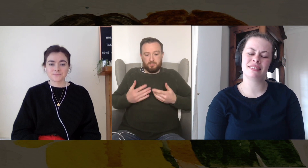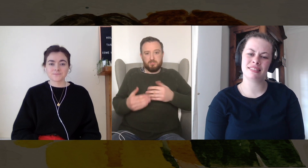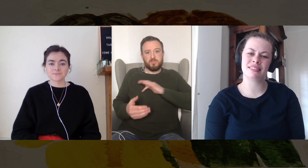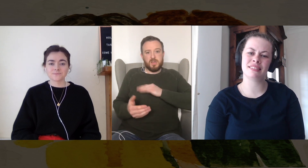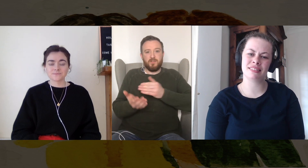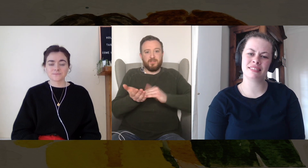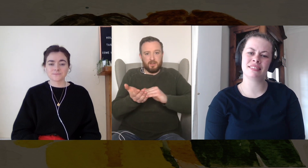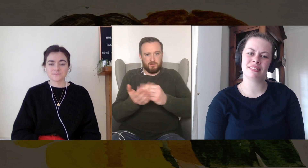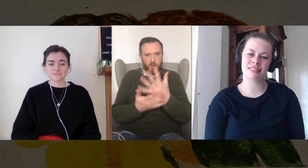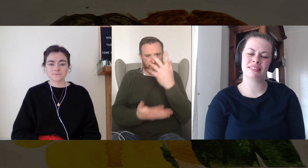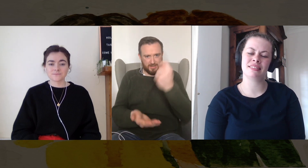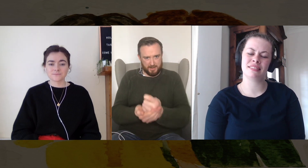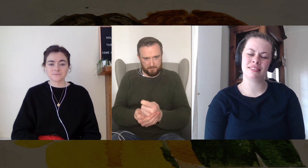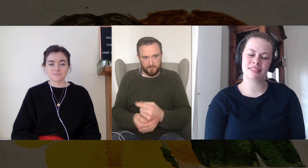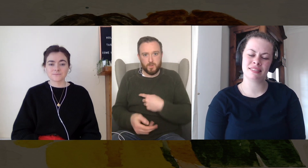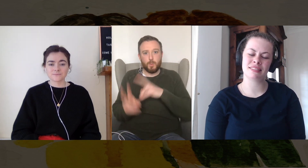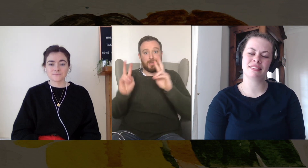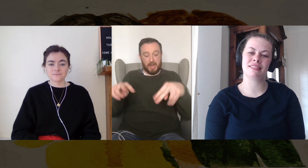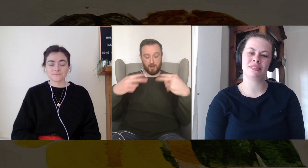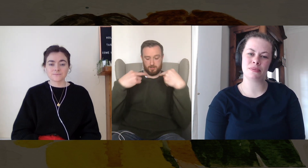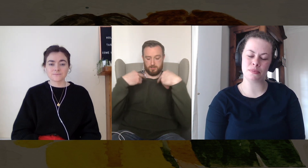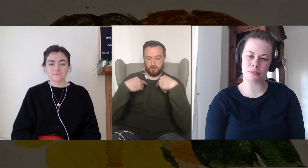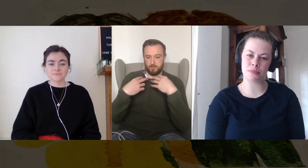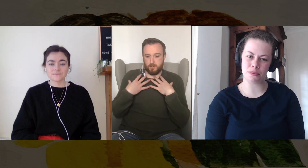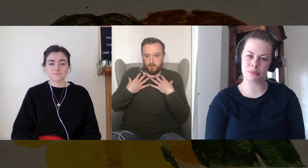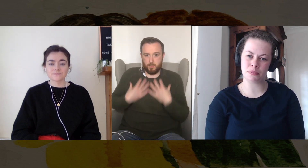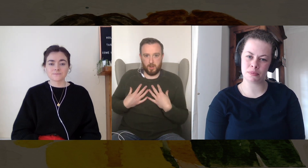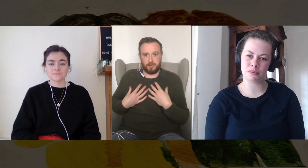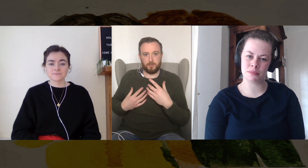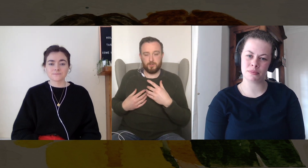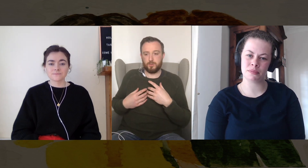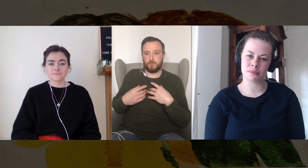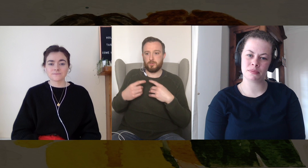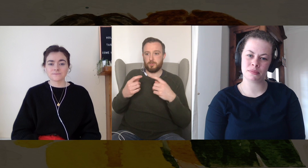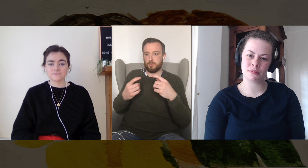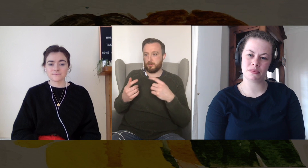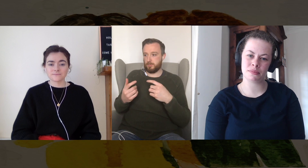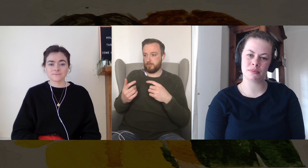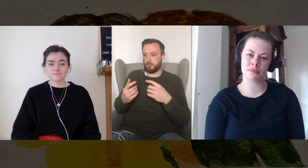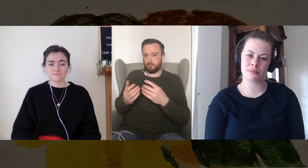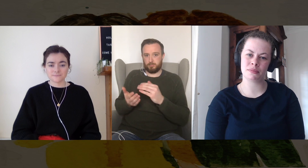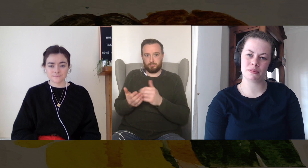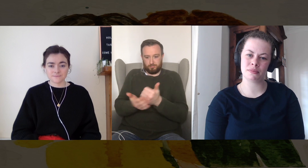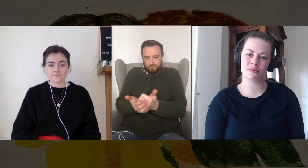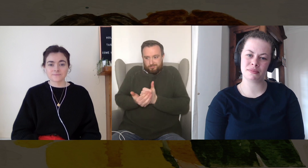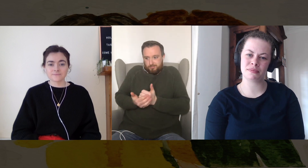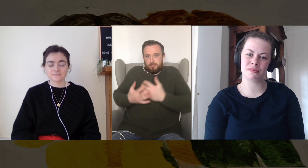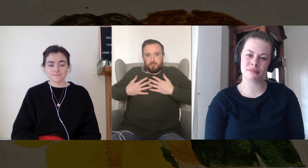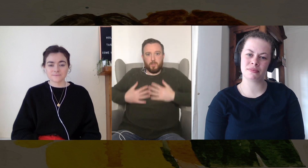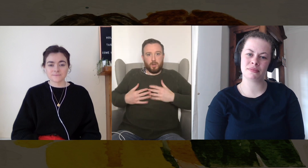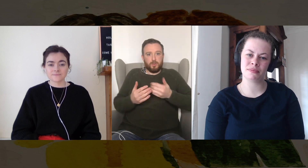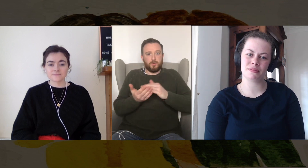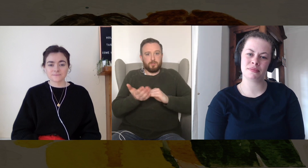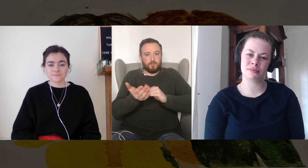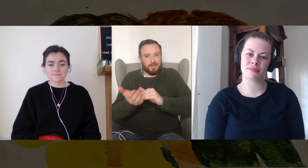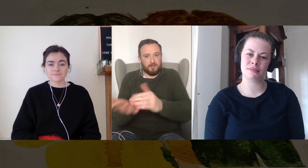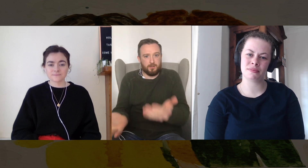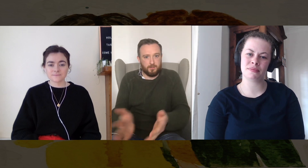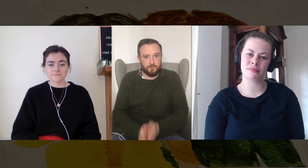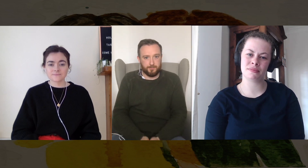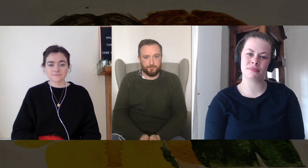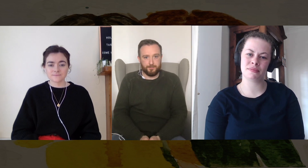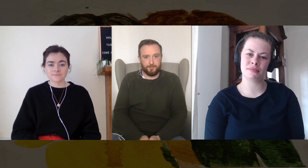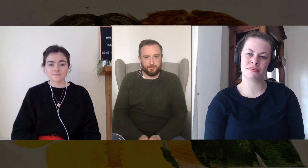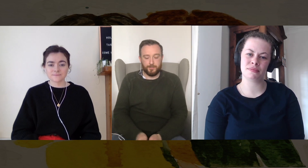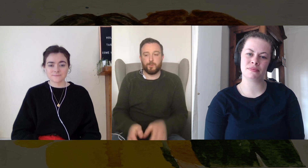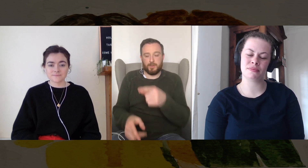it interacts with your own body, and your own body creates an environment where it can do something about it. So all of that stuff is happening all of the time, which means that